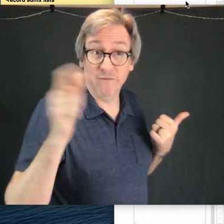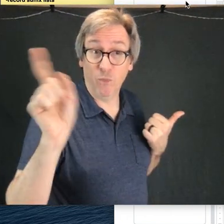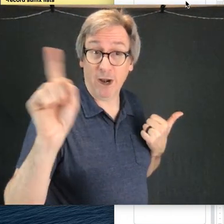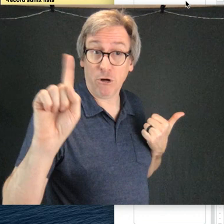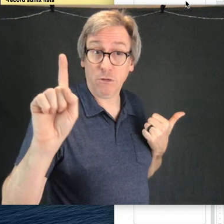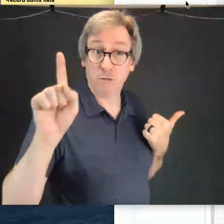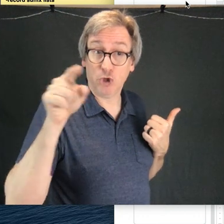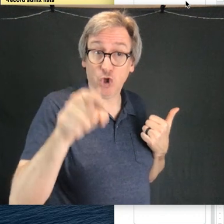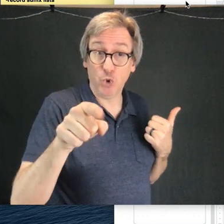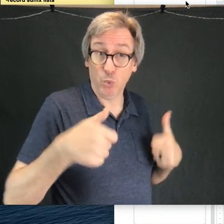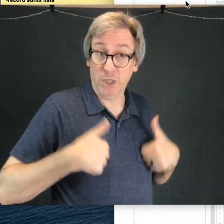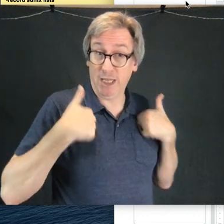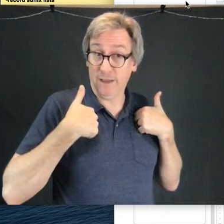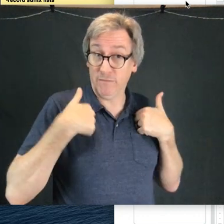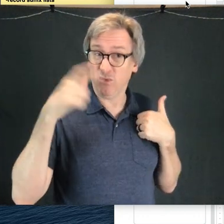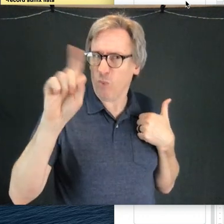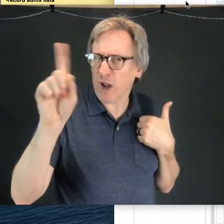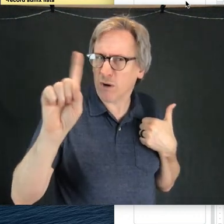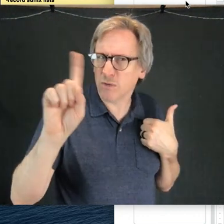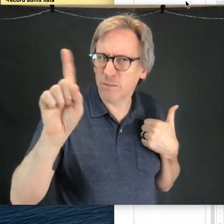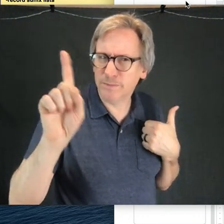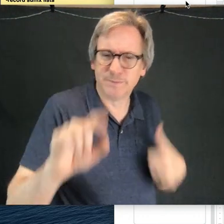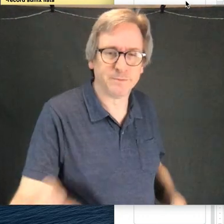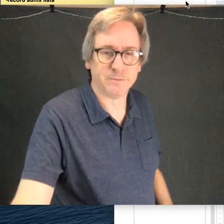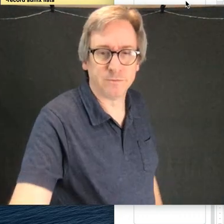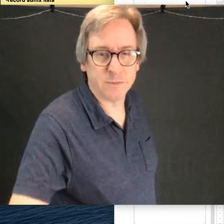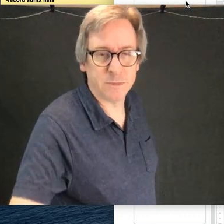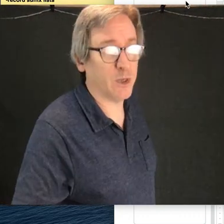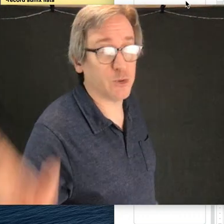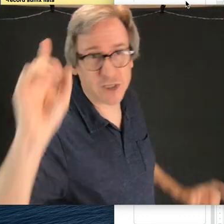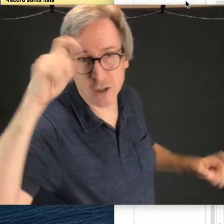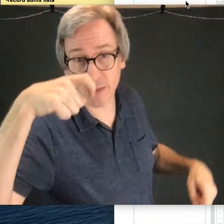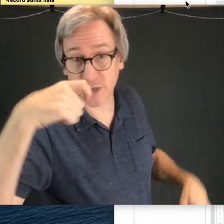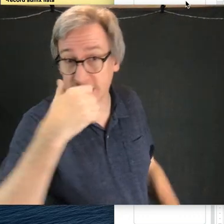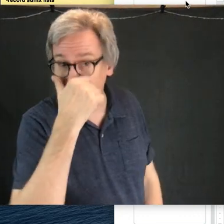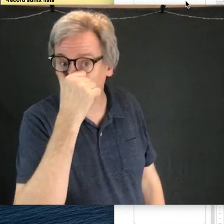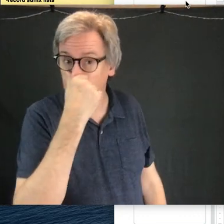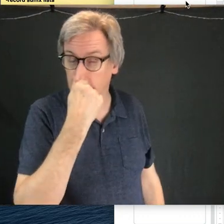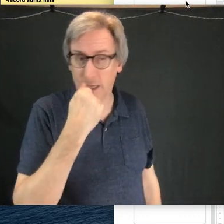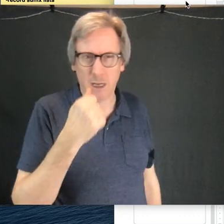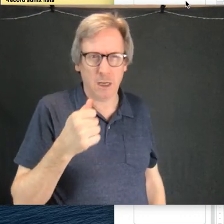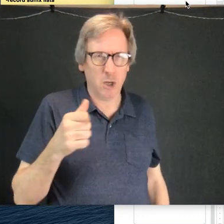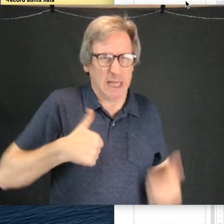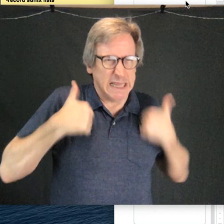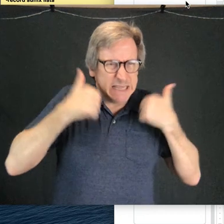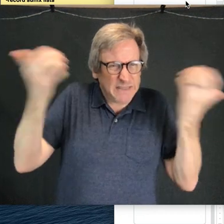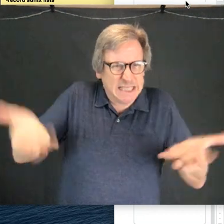You live where? You live where? WH questions, eyebrows down.